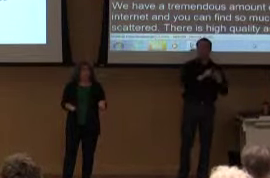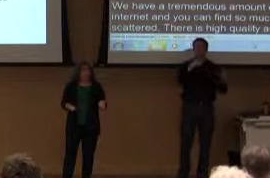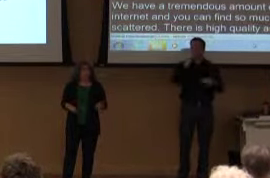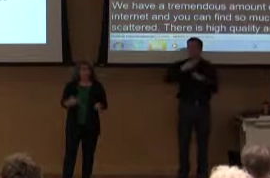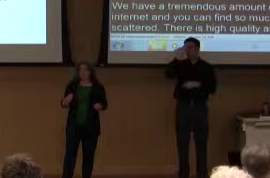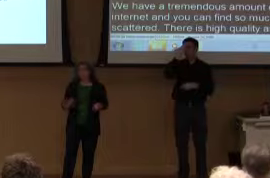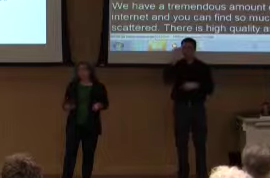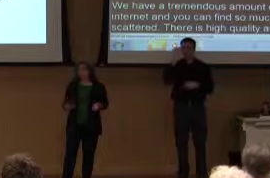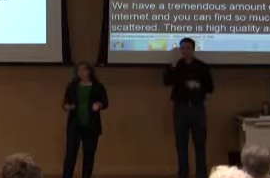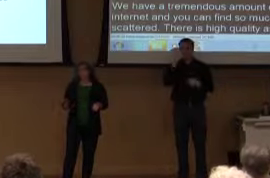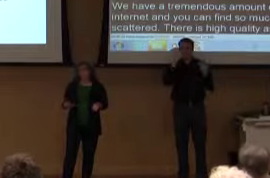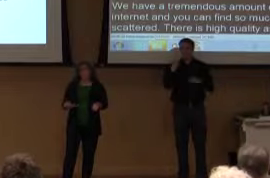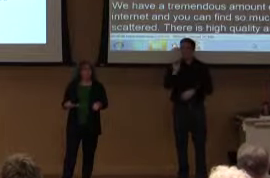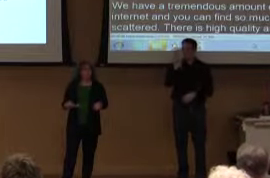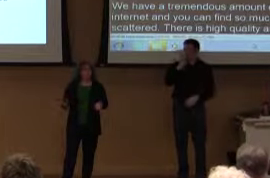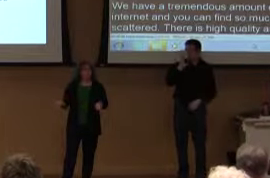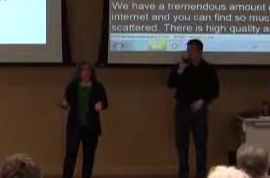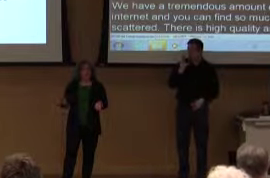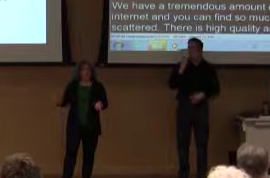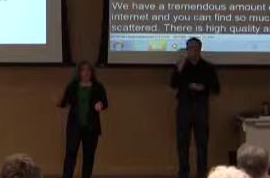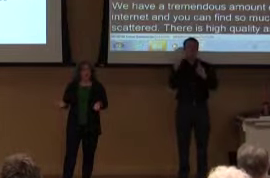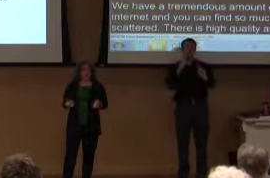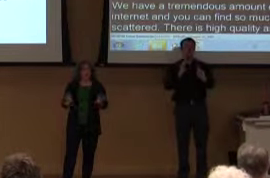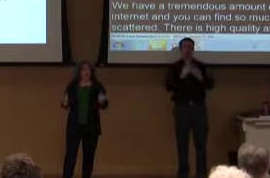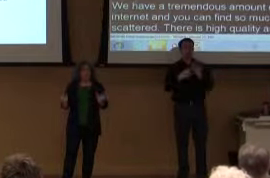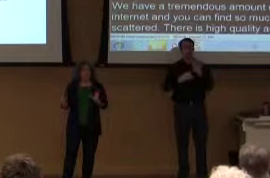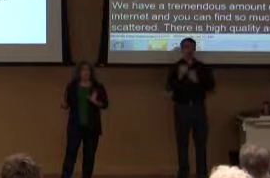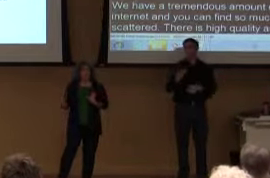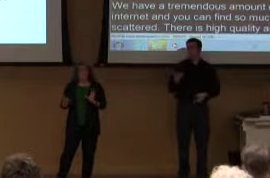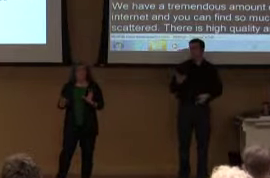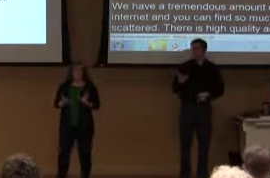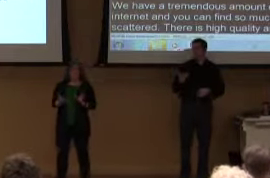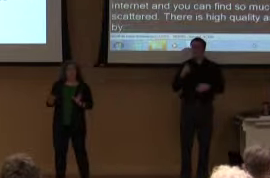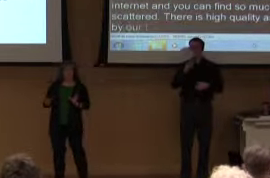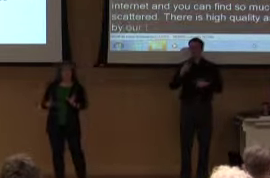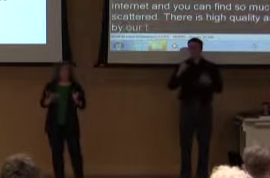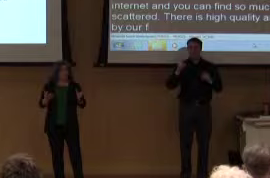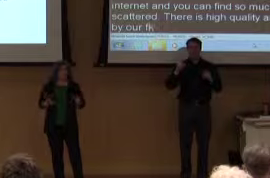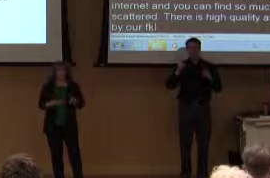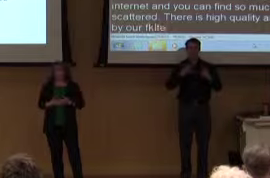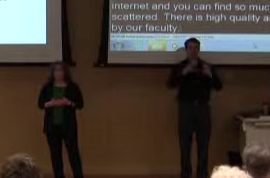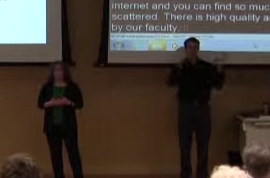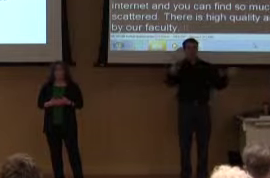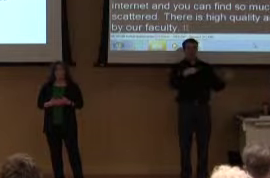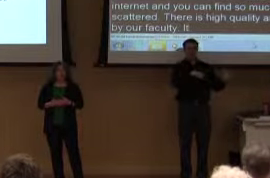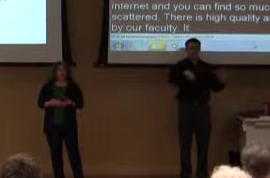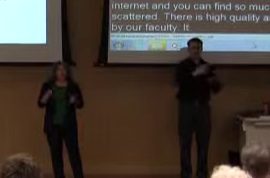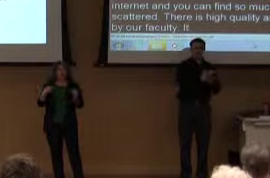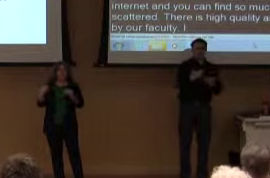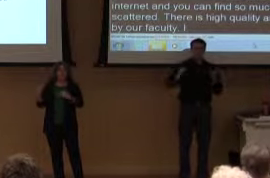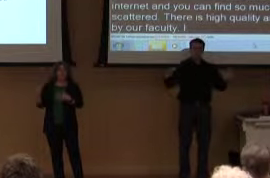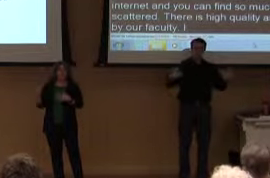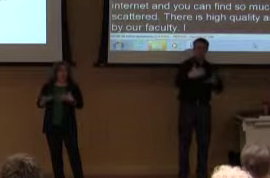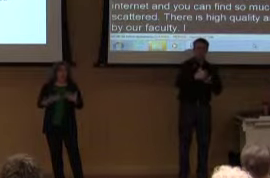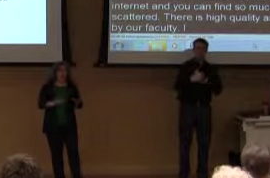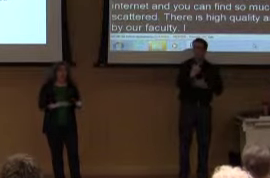where to look. And so one of the goals of this project was also to bring together a number of those resources so that